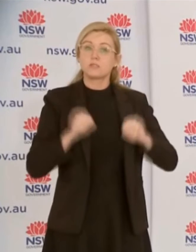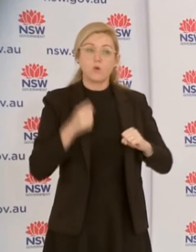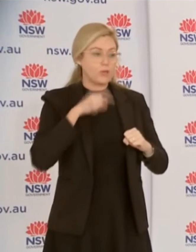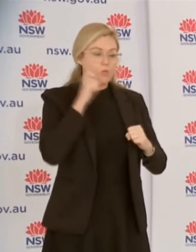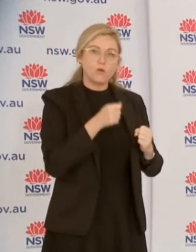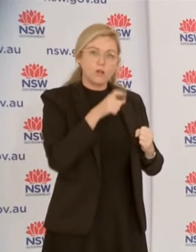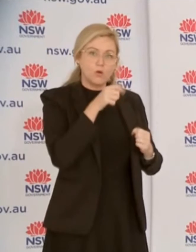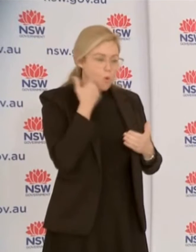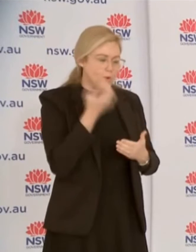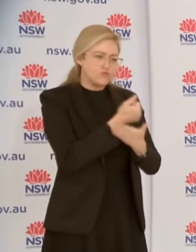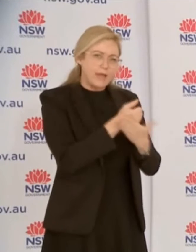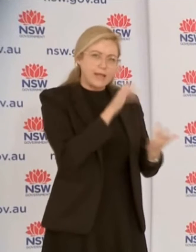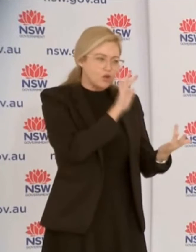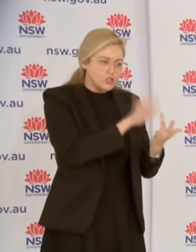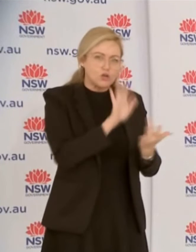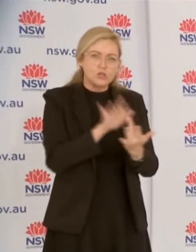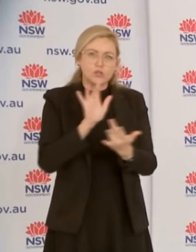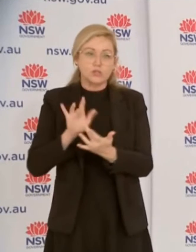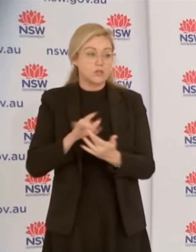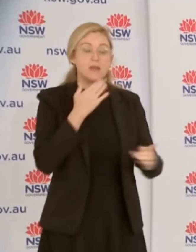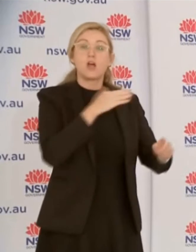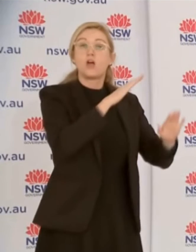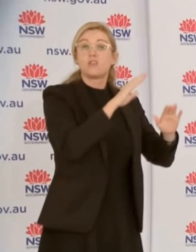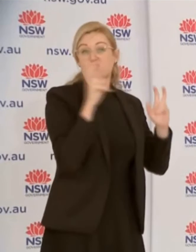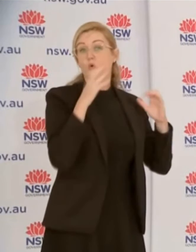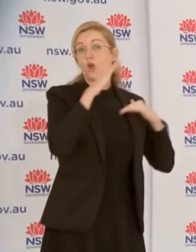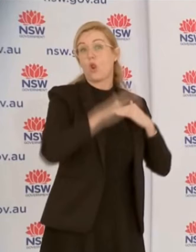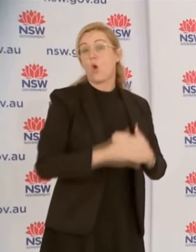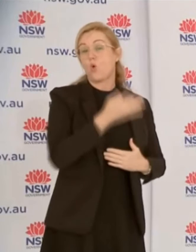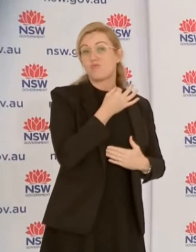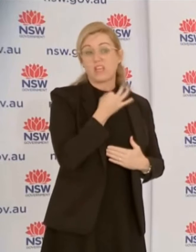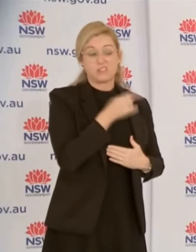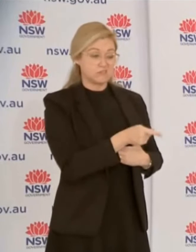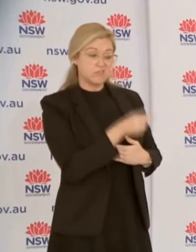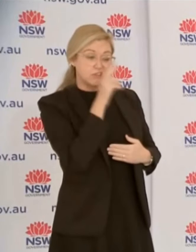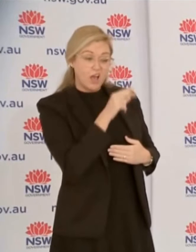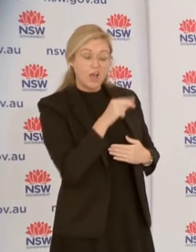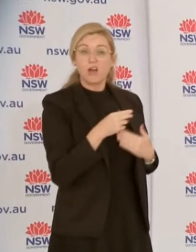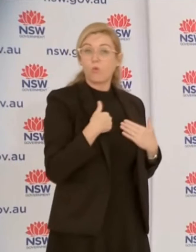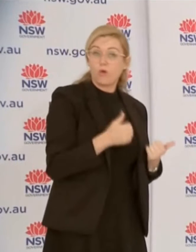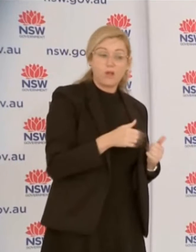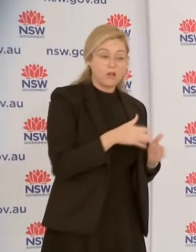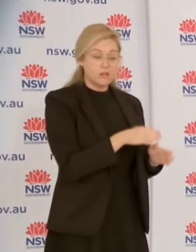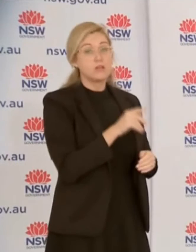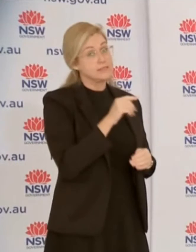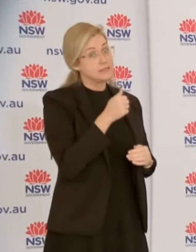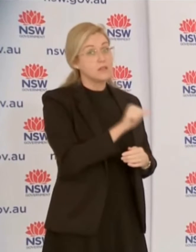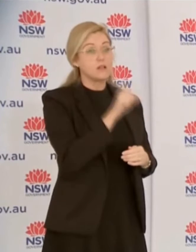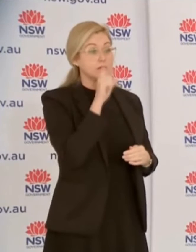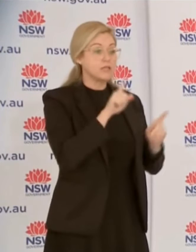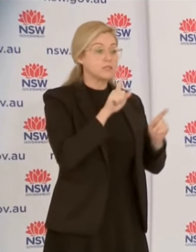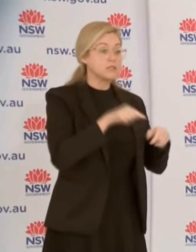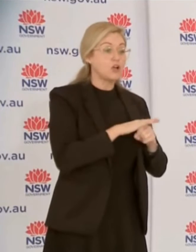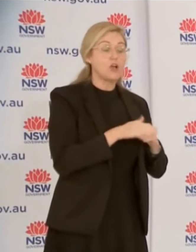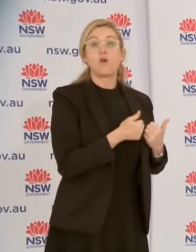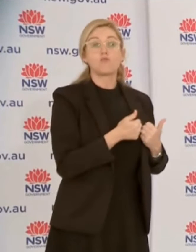with individuals, be they low risk, because even low risk people can go on to have a deterioration, and that's why I